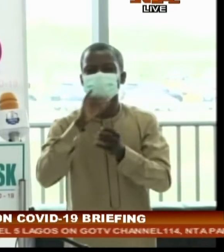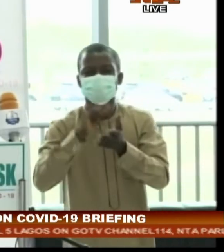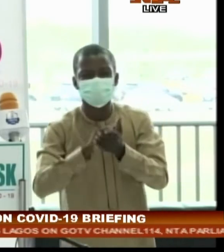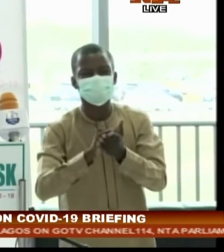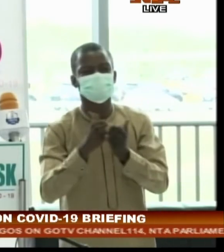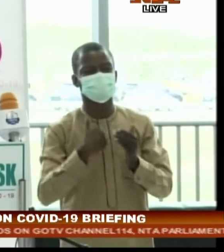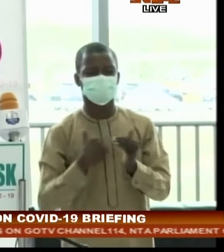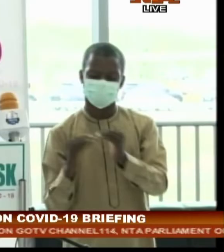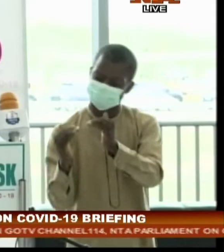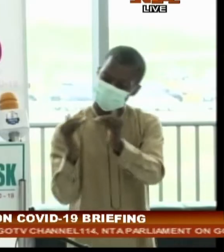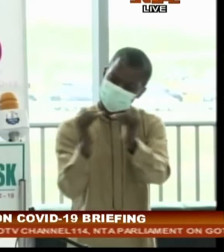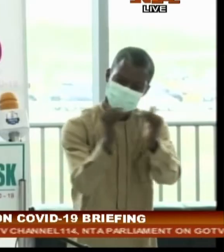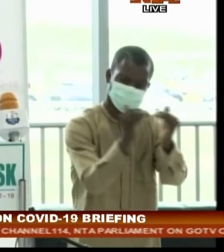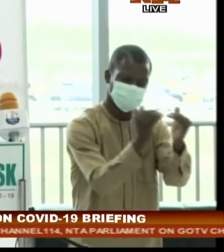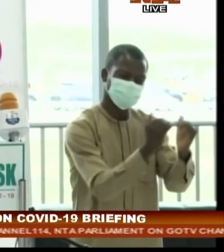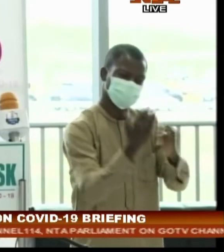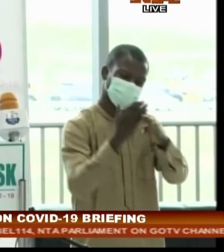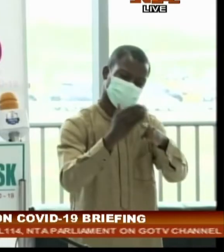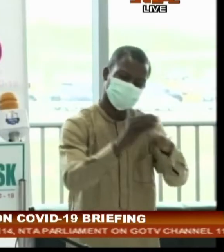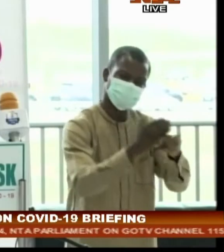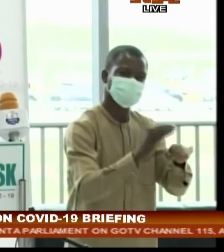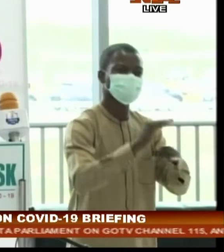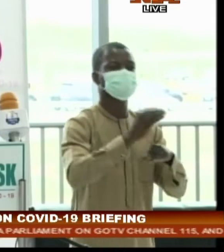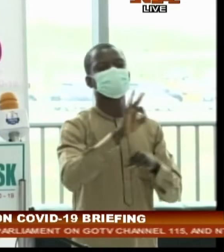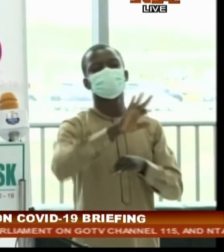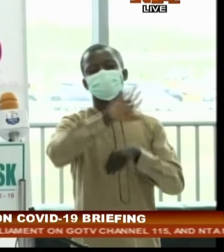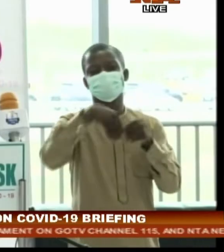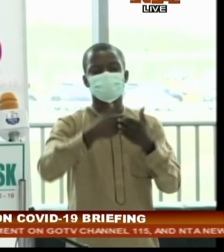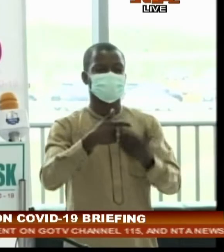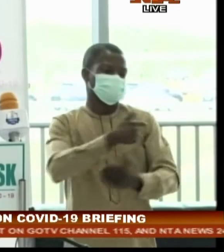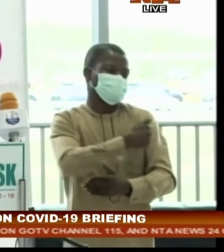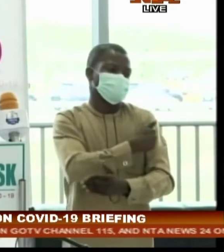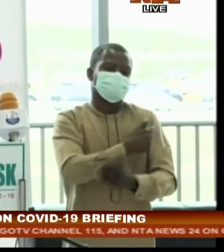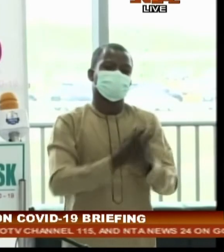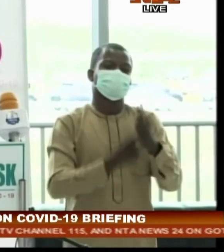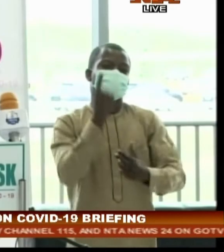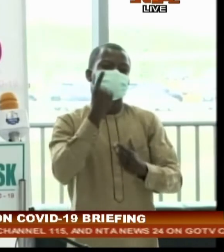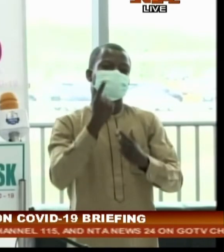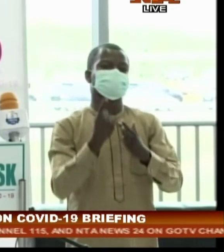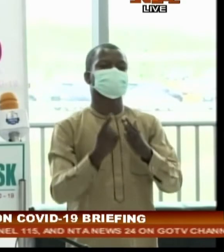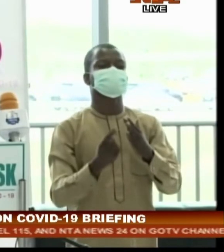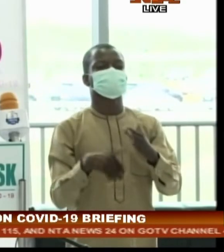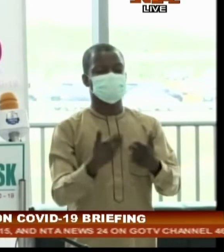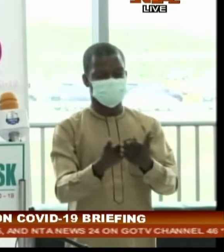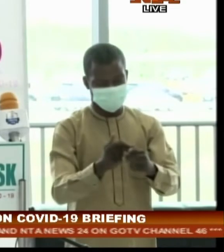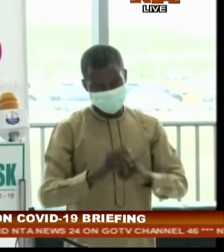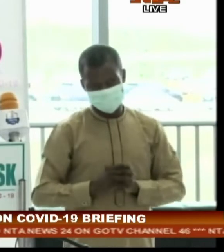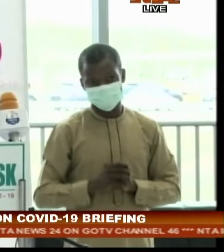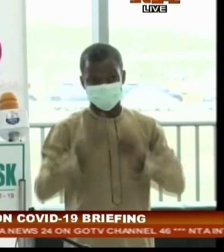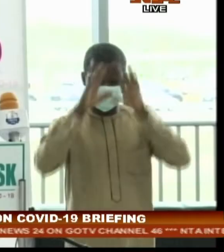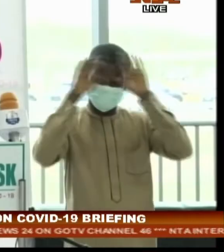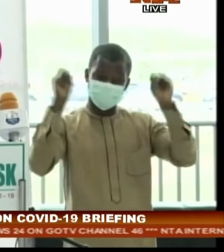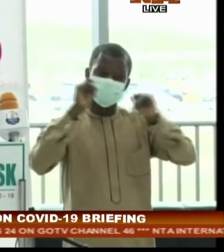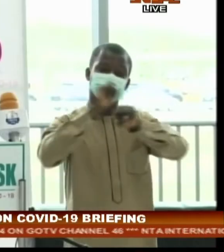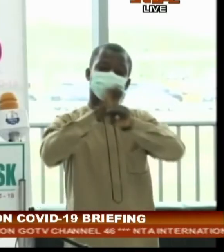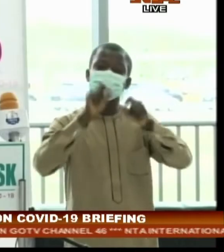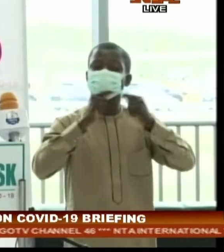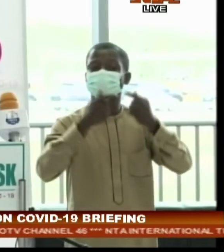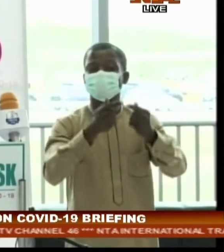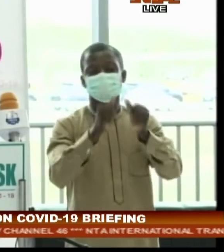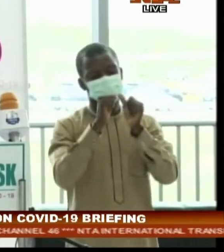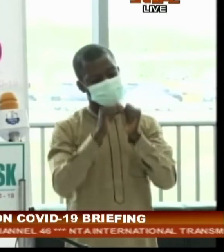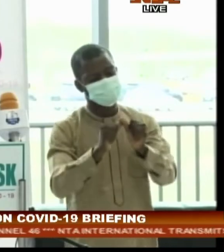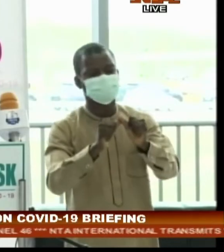equitable distribution of vaccines when they show up. The Presidential Task Force has continued to